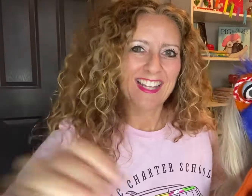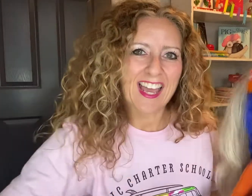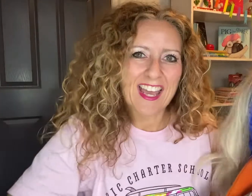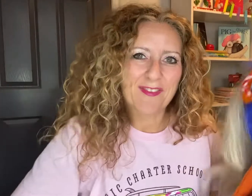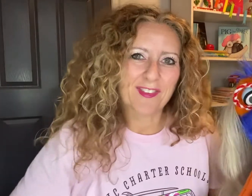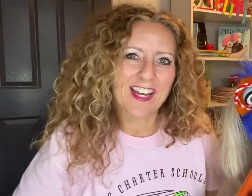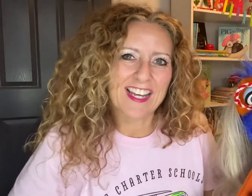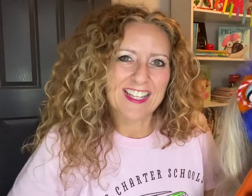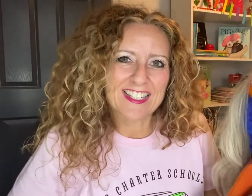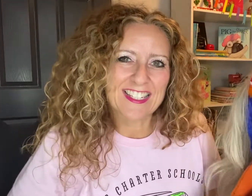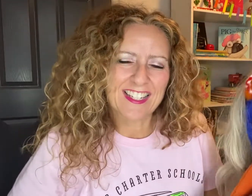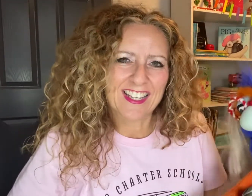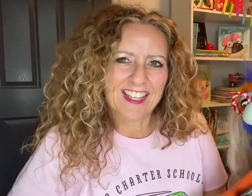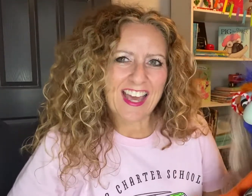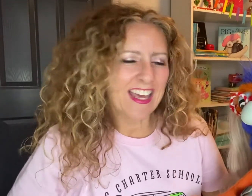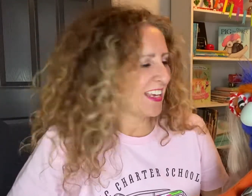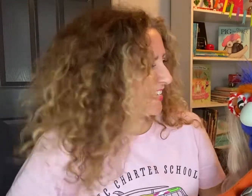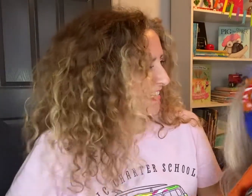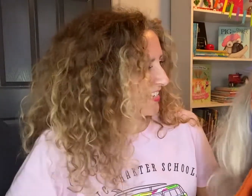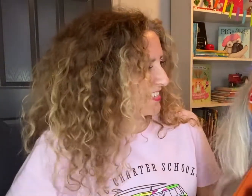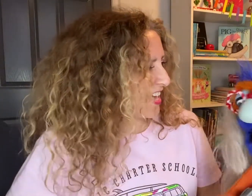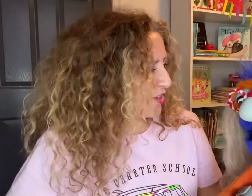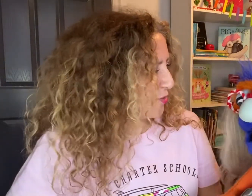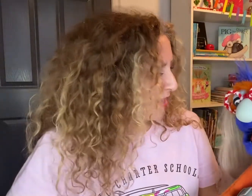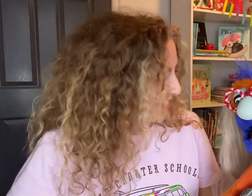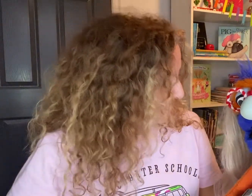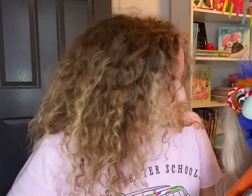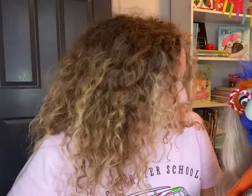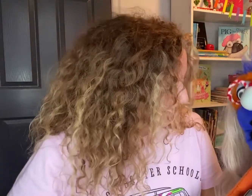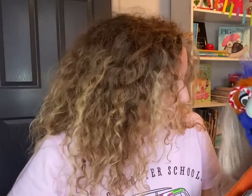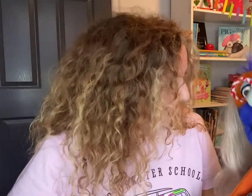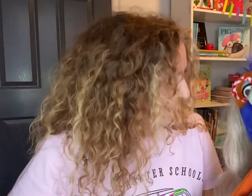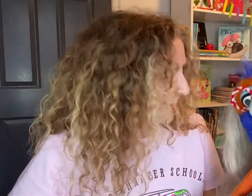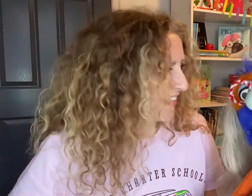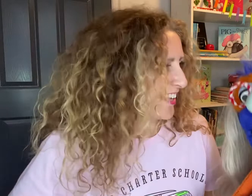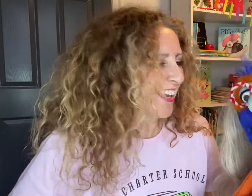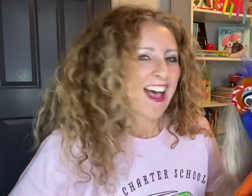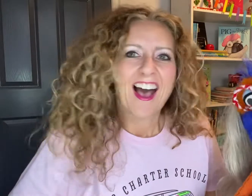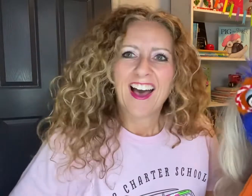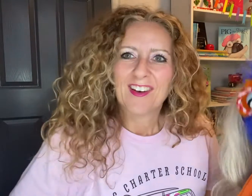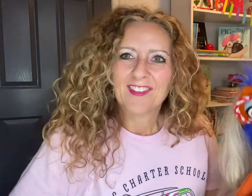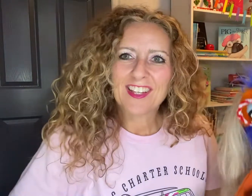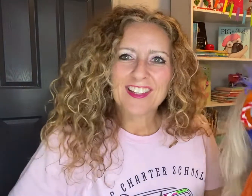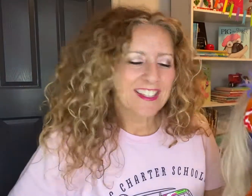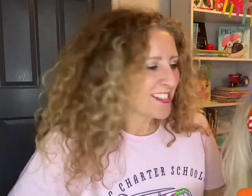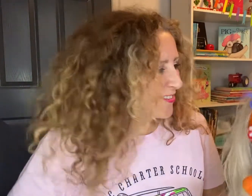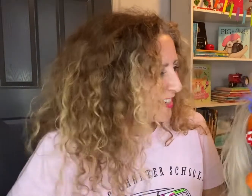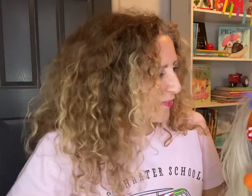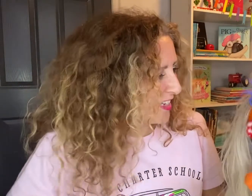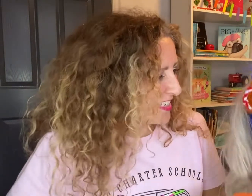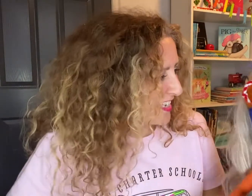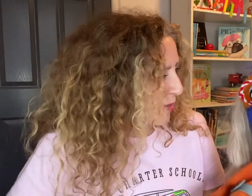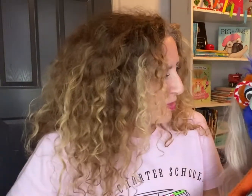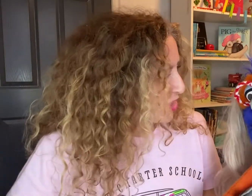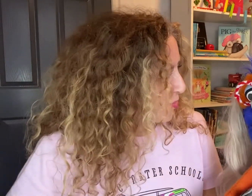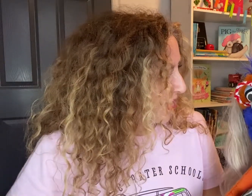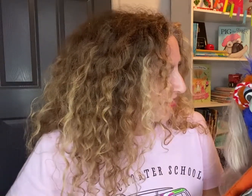Hey friends. Hey is that you Gus? That's me Michele. You look so different today. What you wearing?